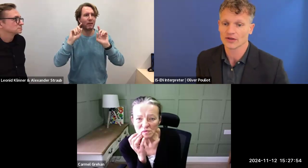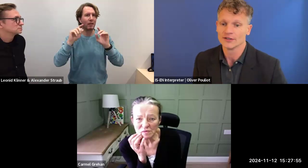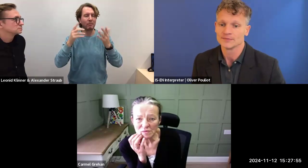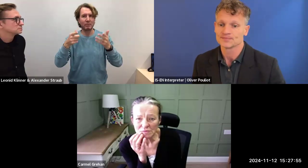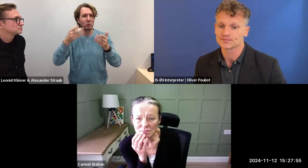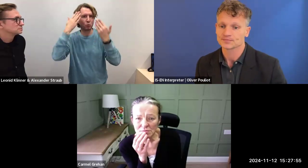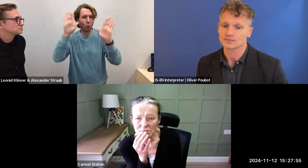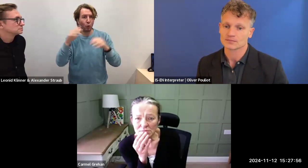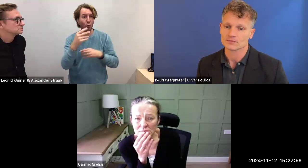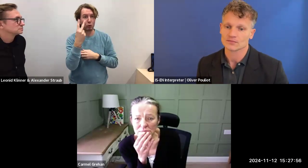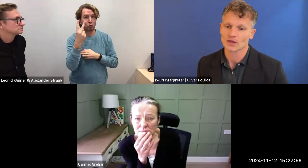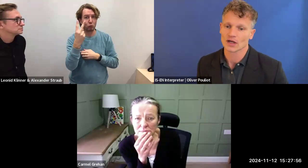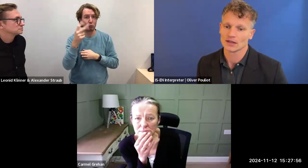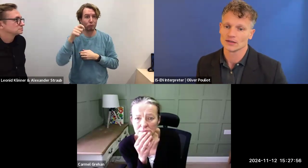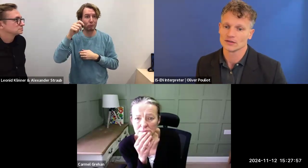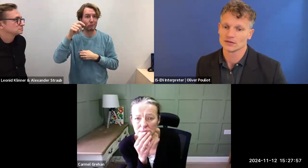time with.